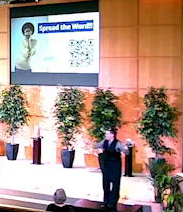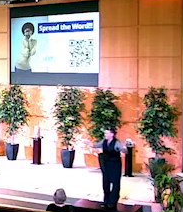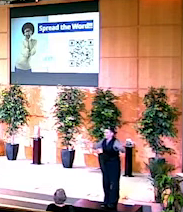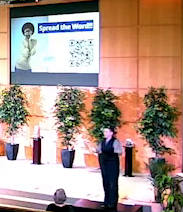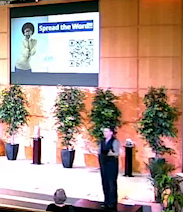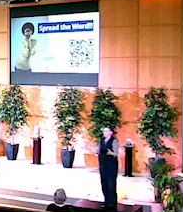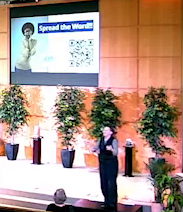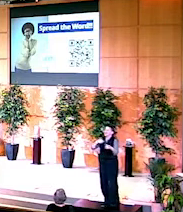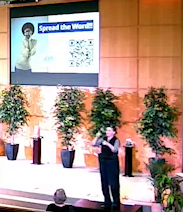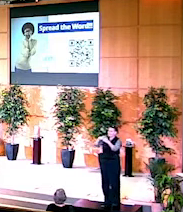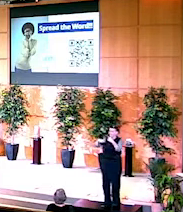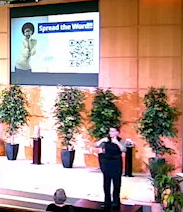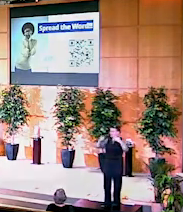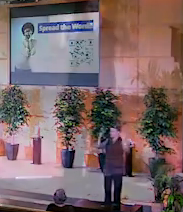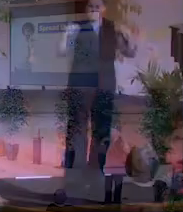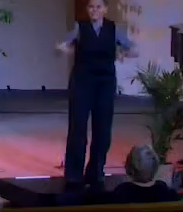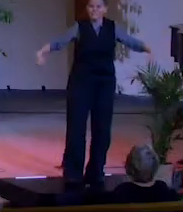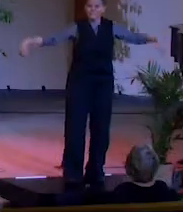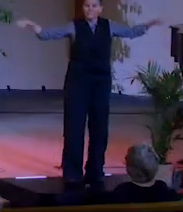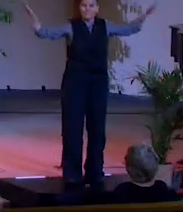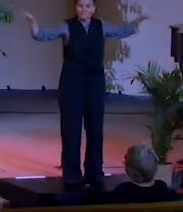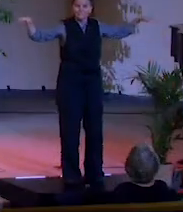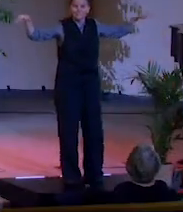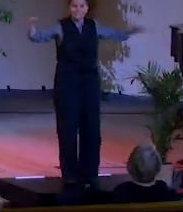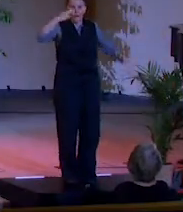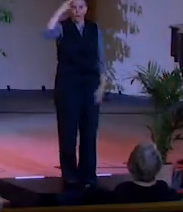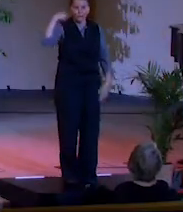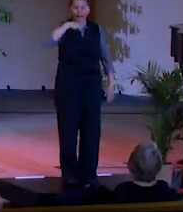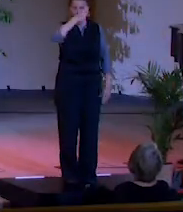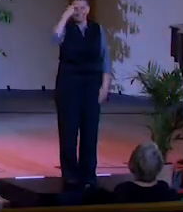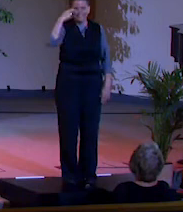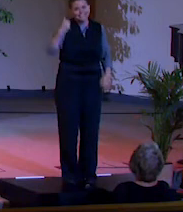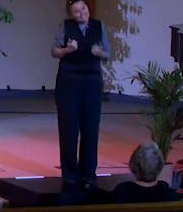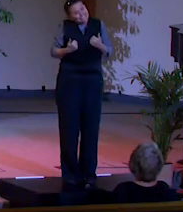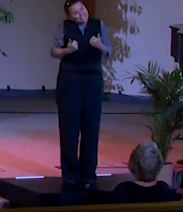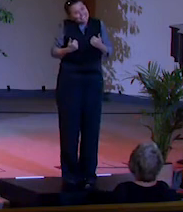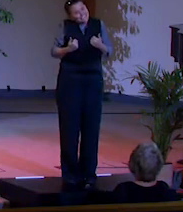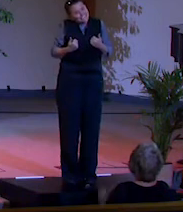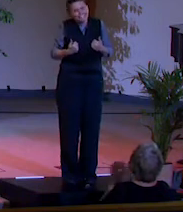they will spread their wings and go to Hawaii